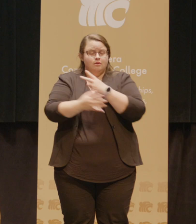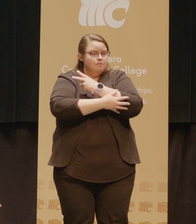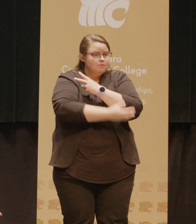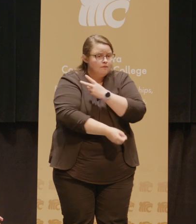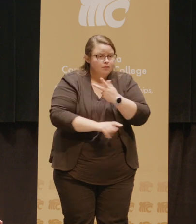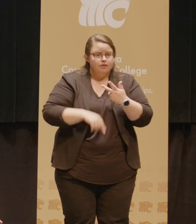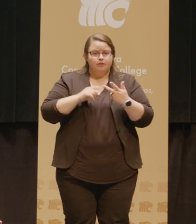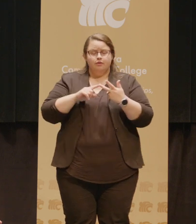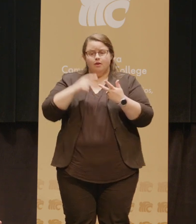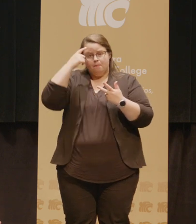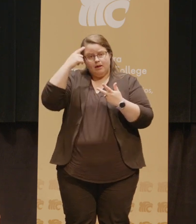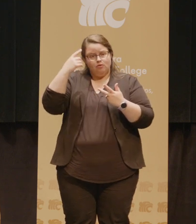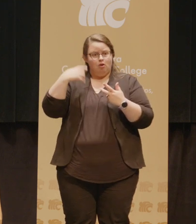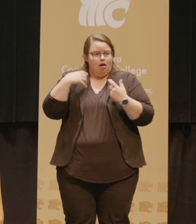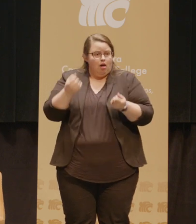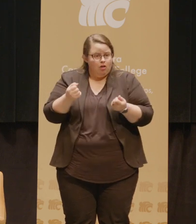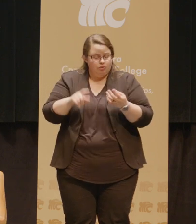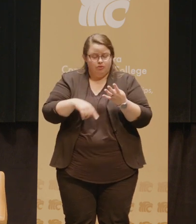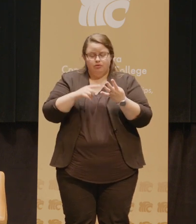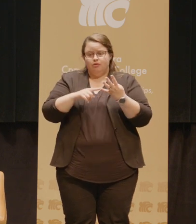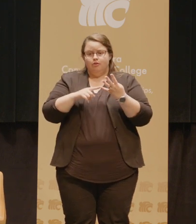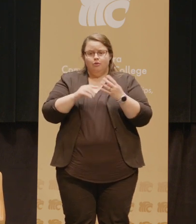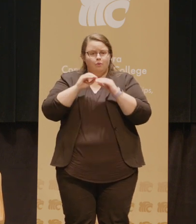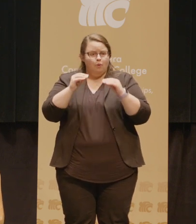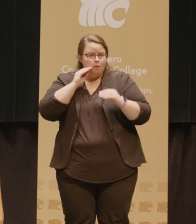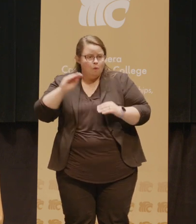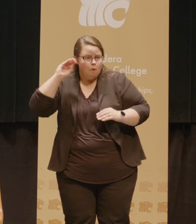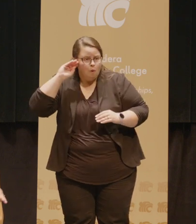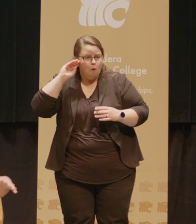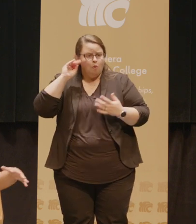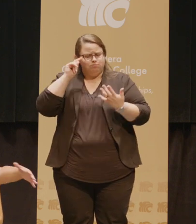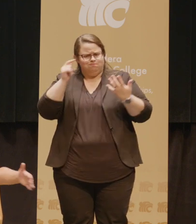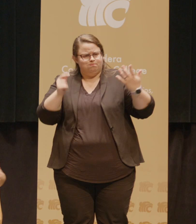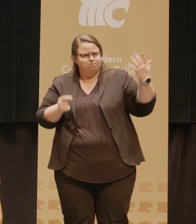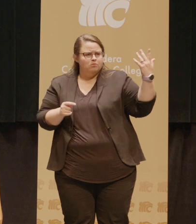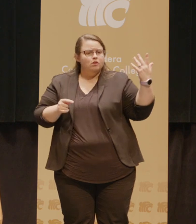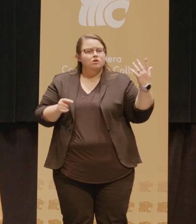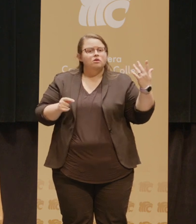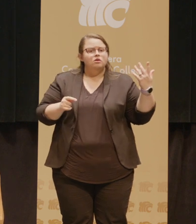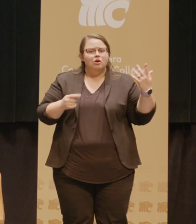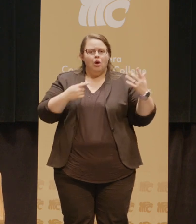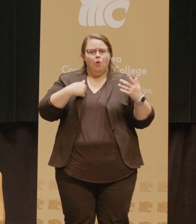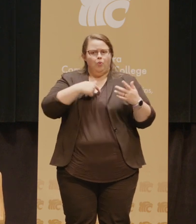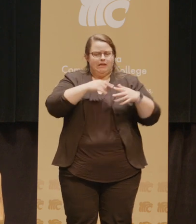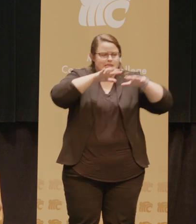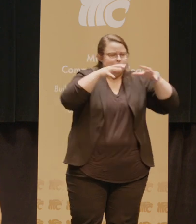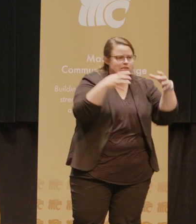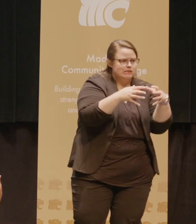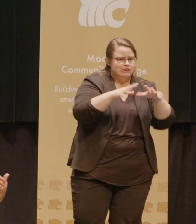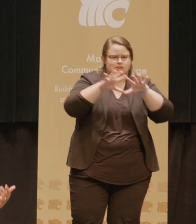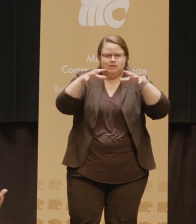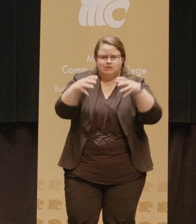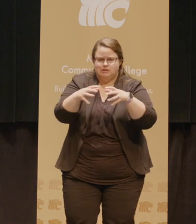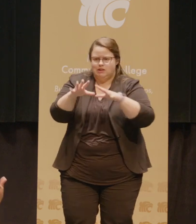or having mental health conditions, homelessness, so on and so forth. We aggregate as many